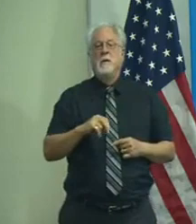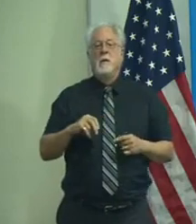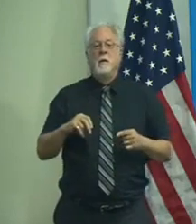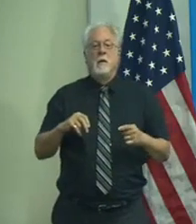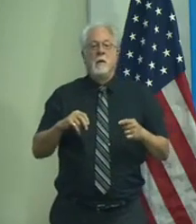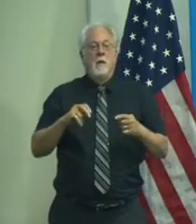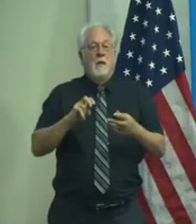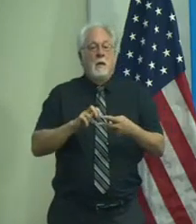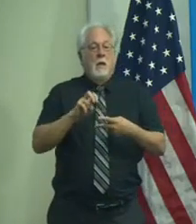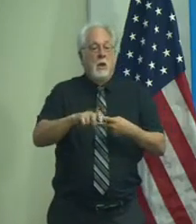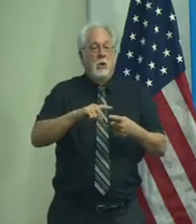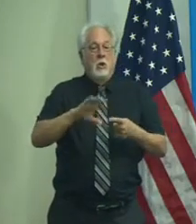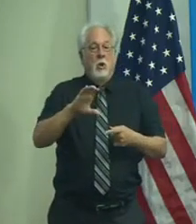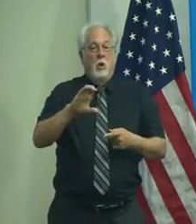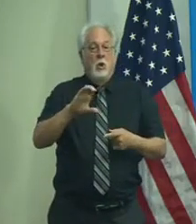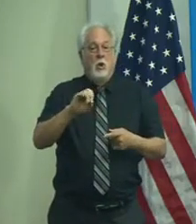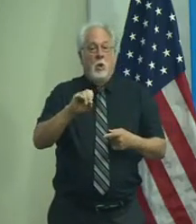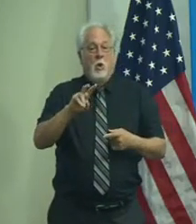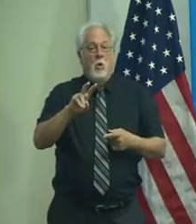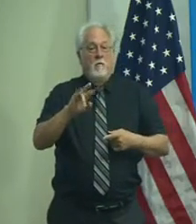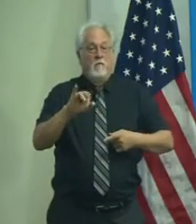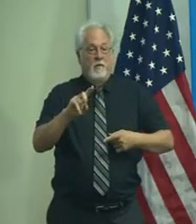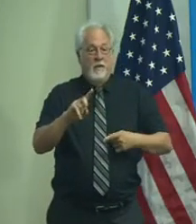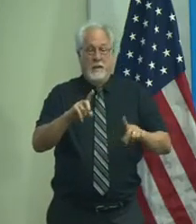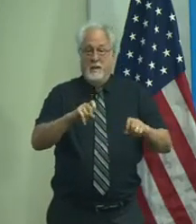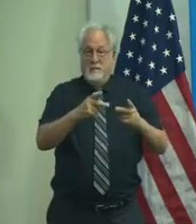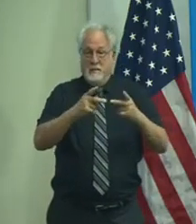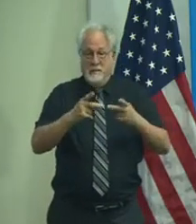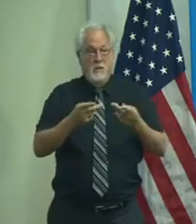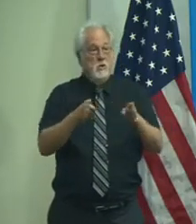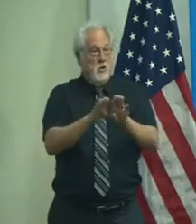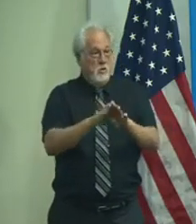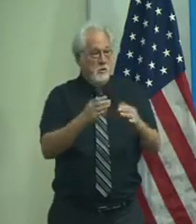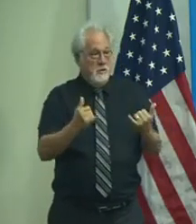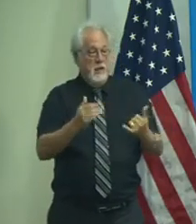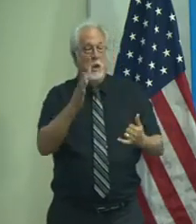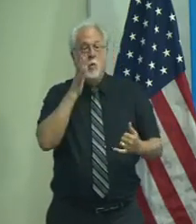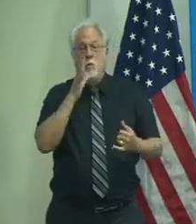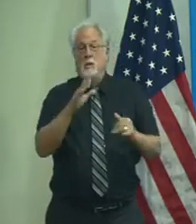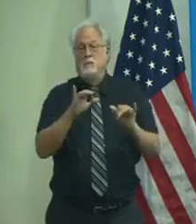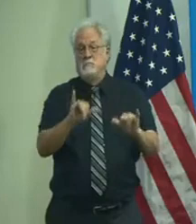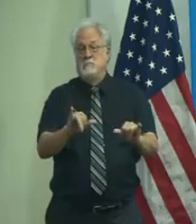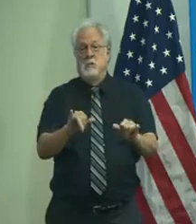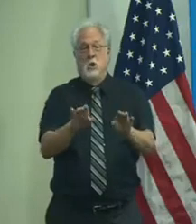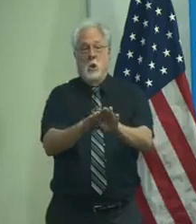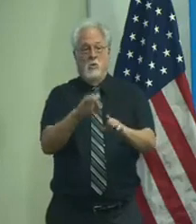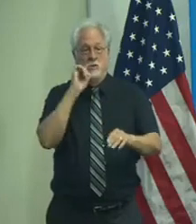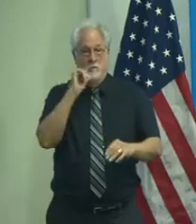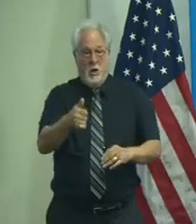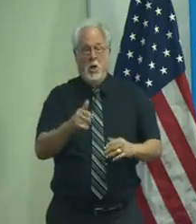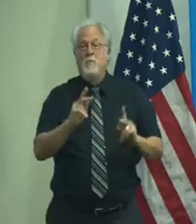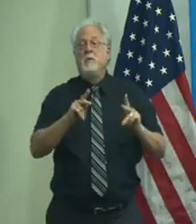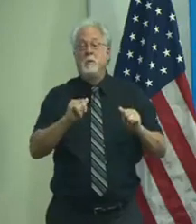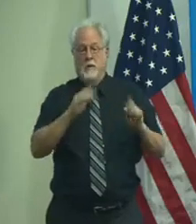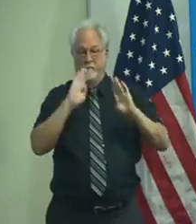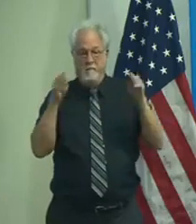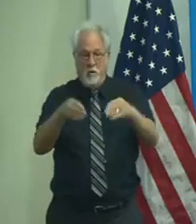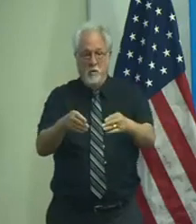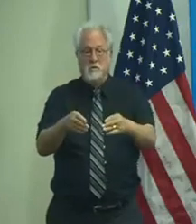Skipping a little bit to COVID, the testing sites are closed today. They will remain closed tomorrow so that people can be